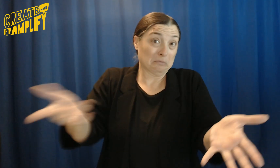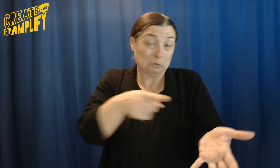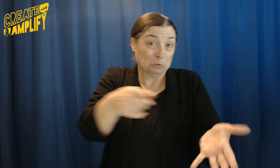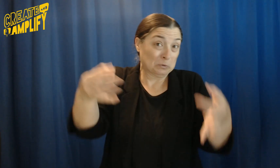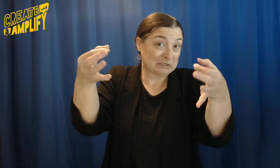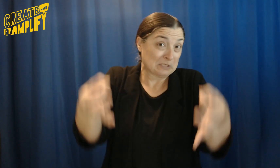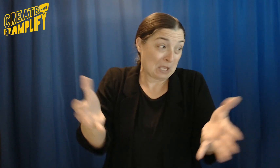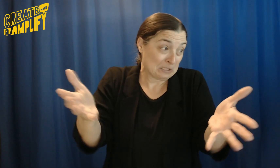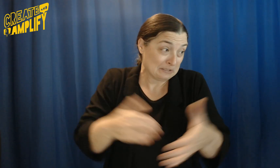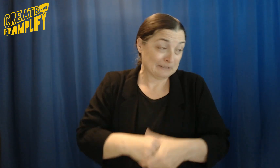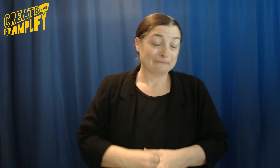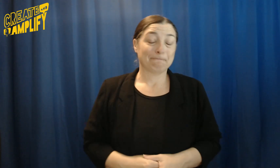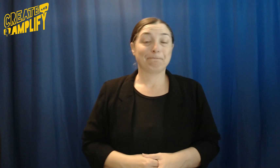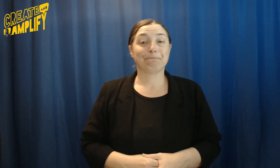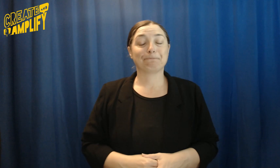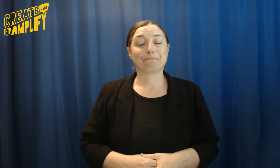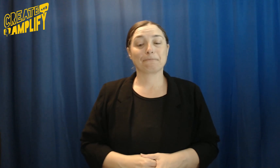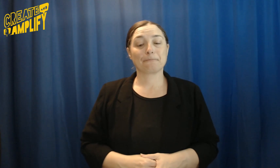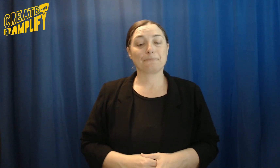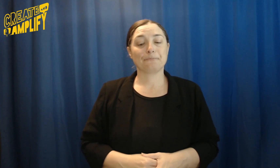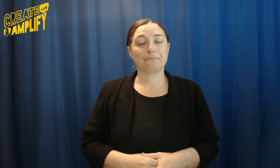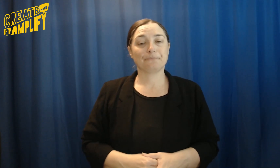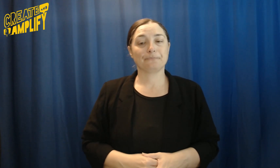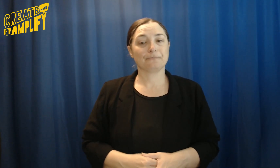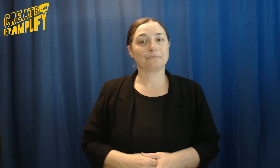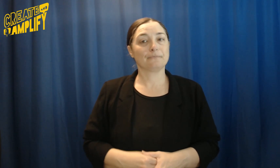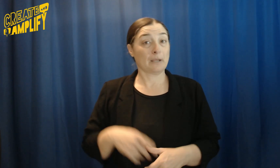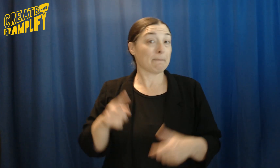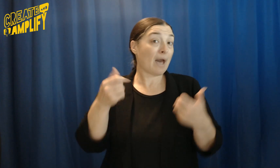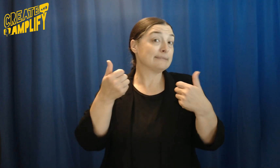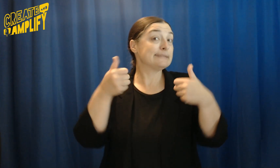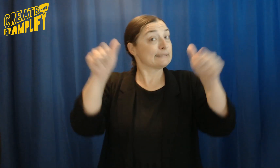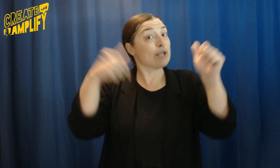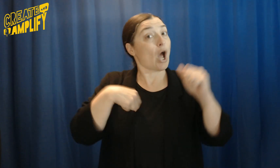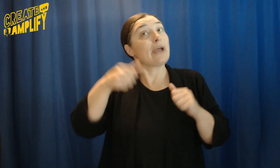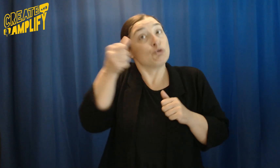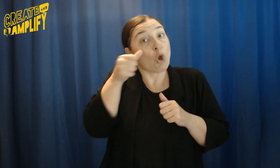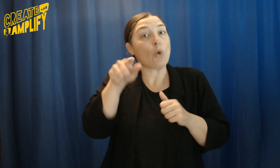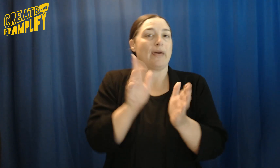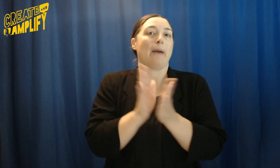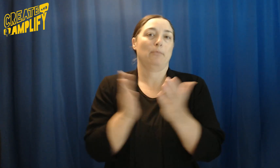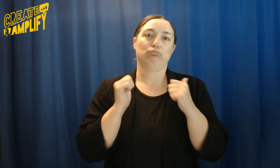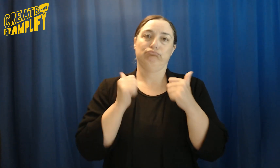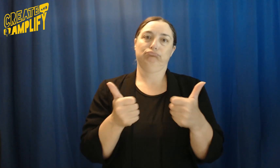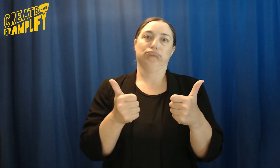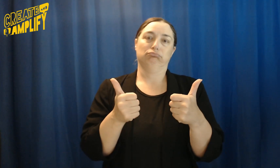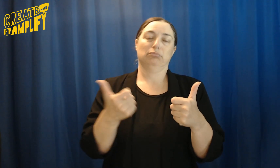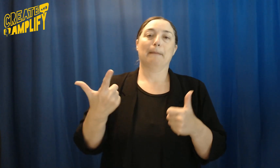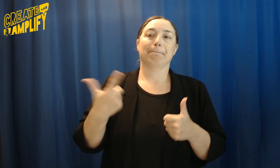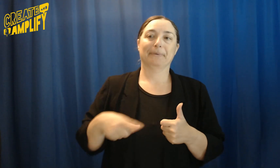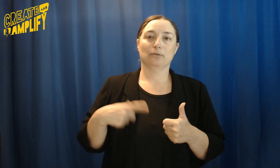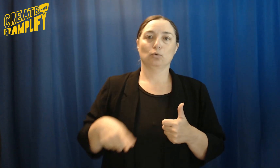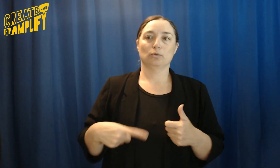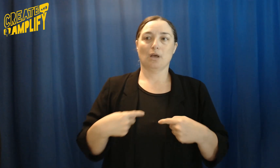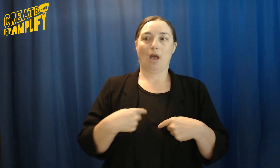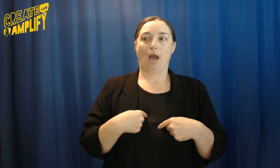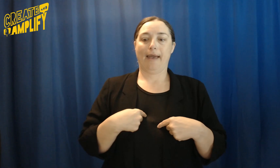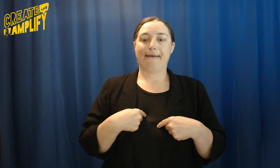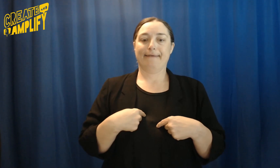will. But it did succeed. I know that book succeeded because I'm still getting